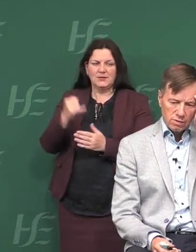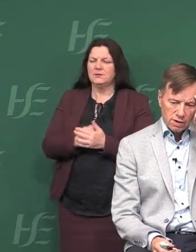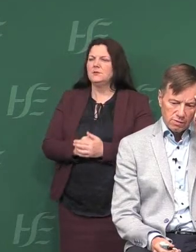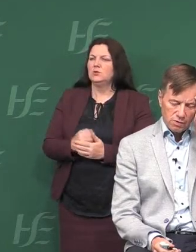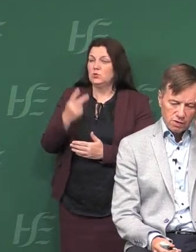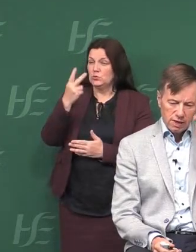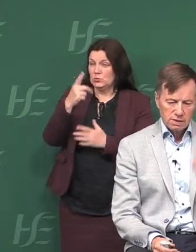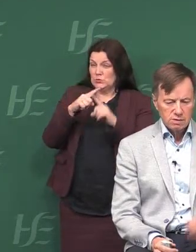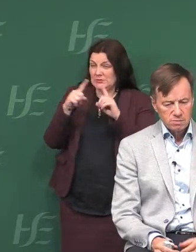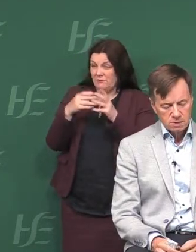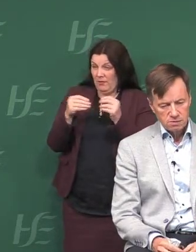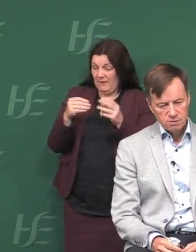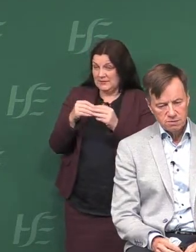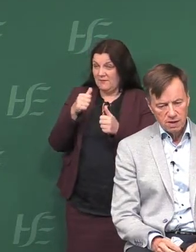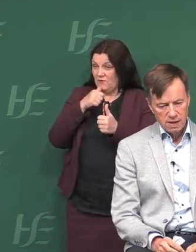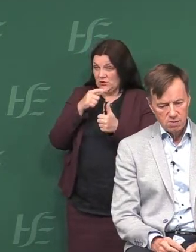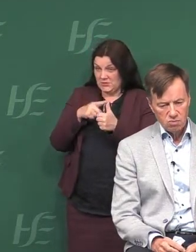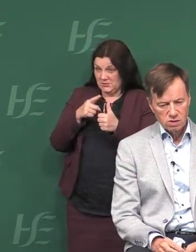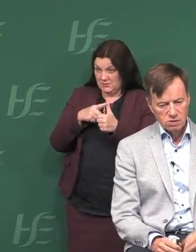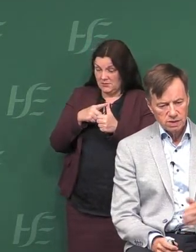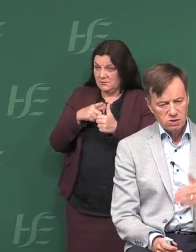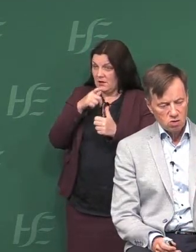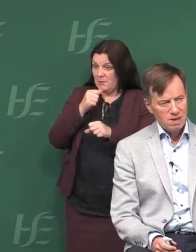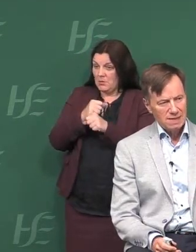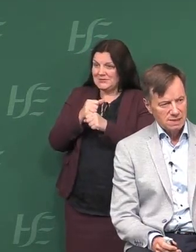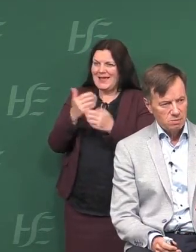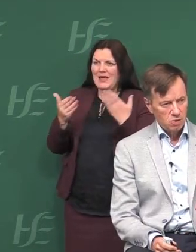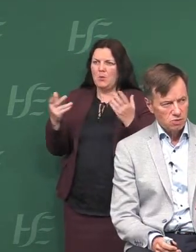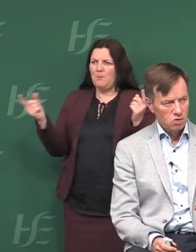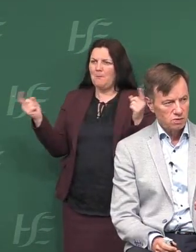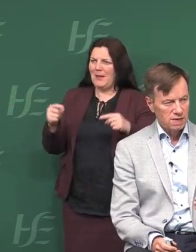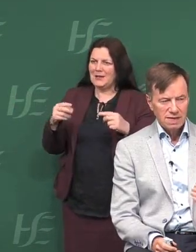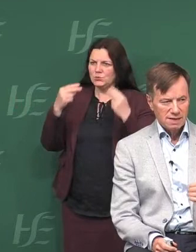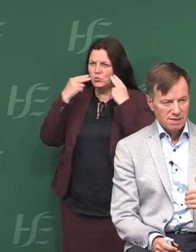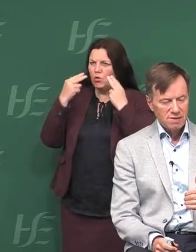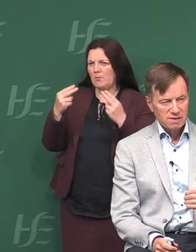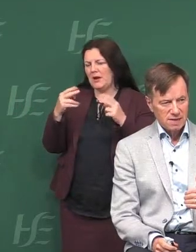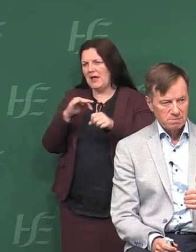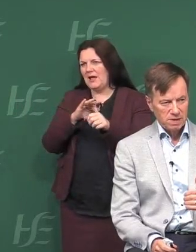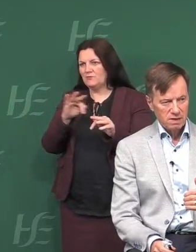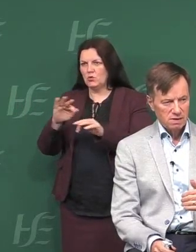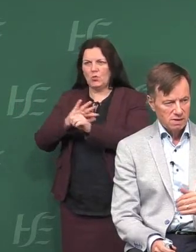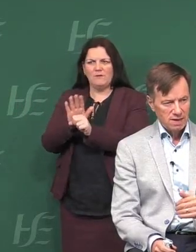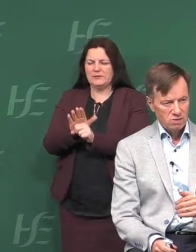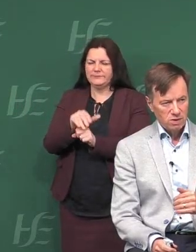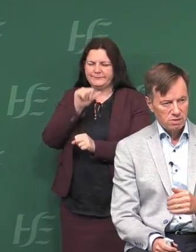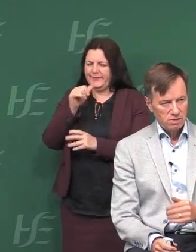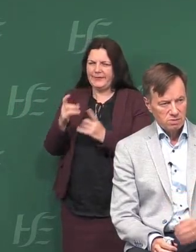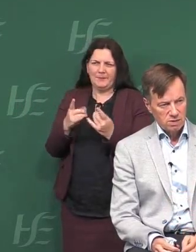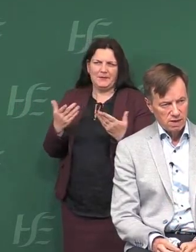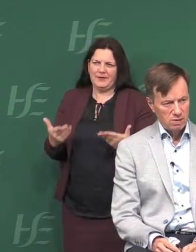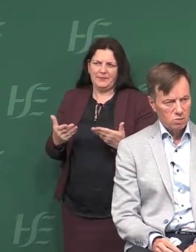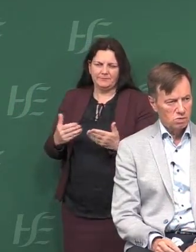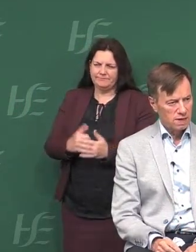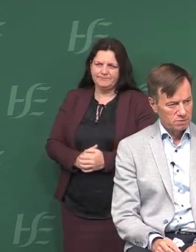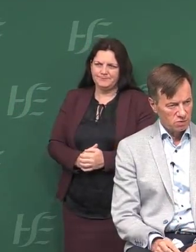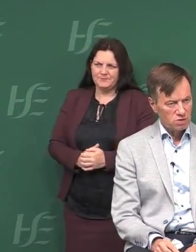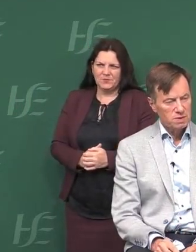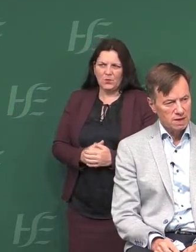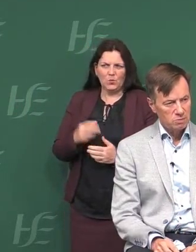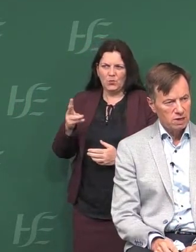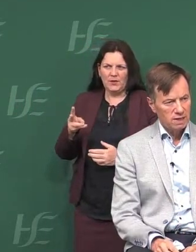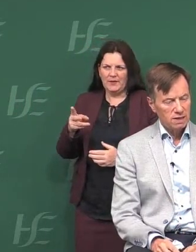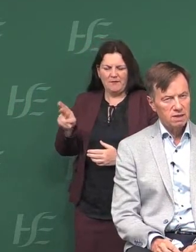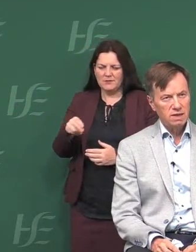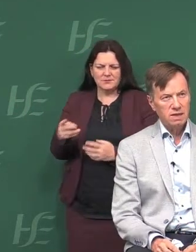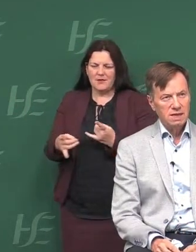factors there. Firstly, in terms of returning to normality post-COVID, that's not happening now and won't happen for